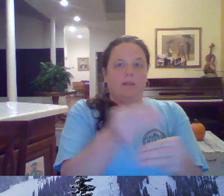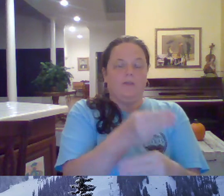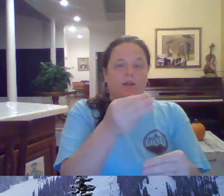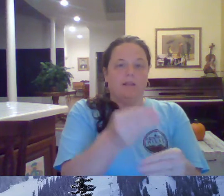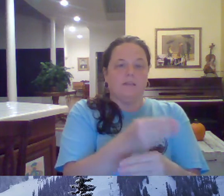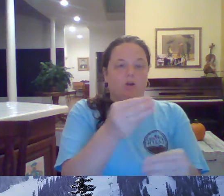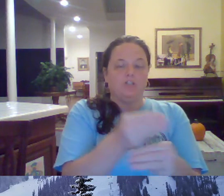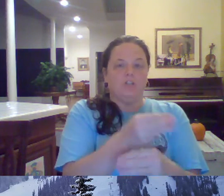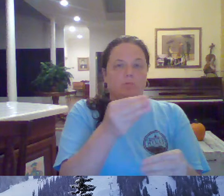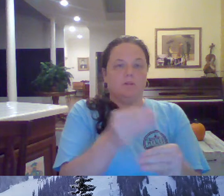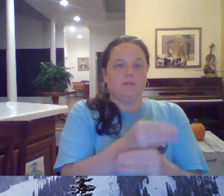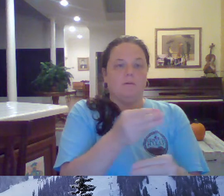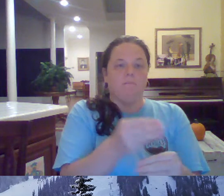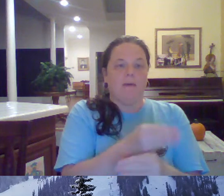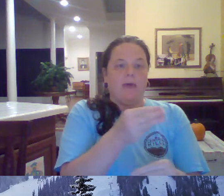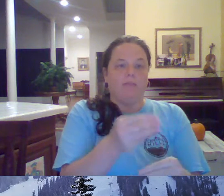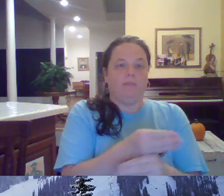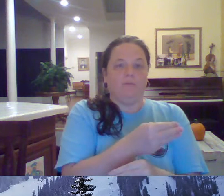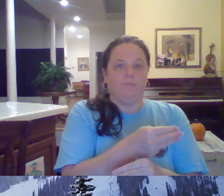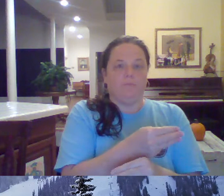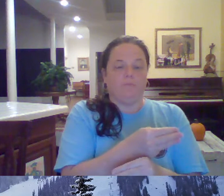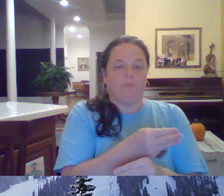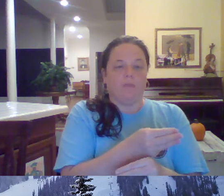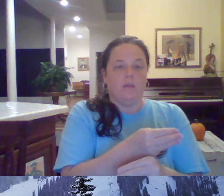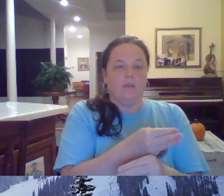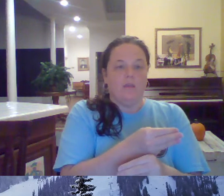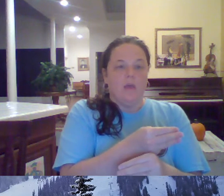crunch them together. I guess like crunching numbers. Math.